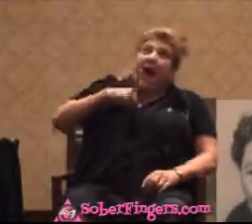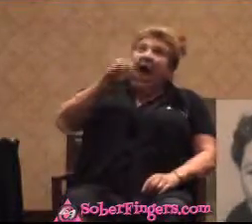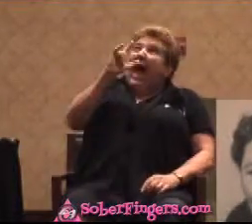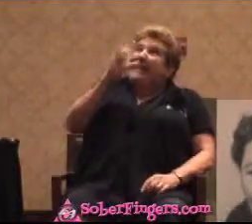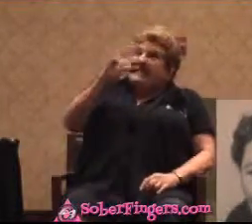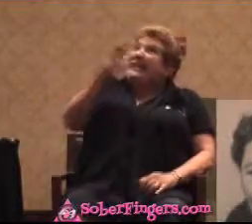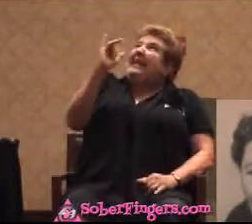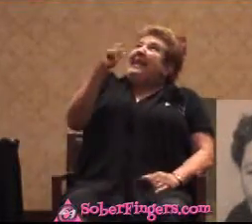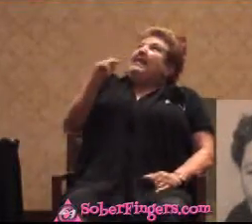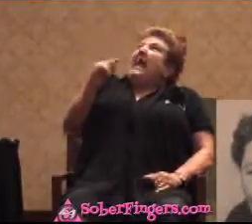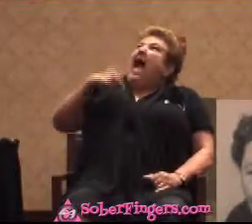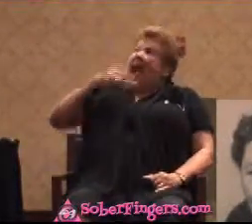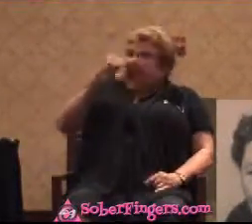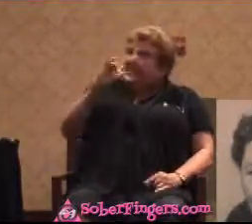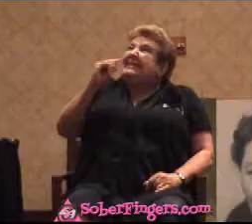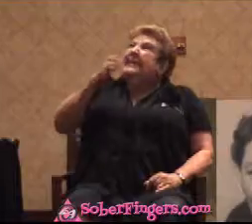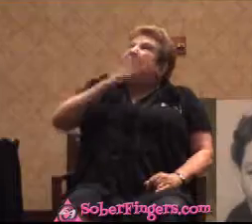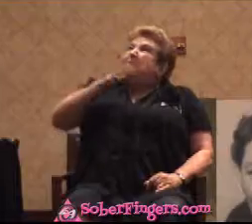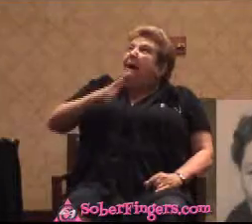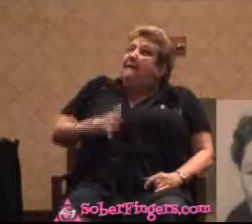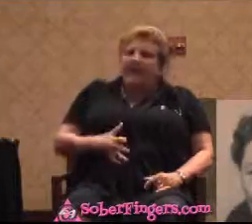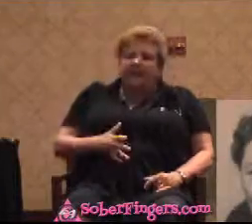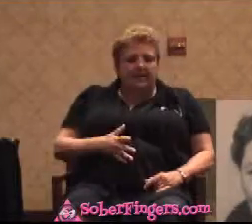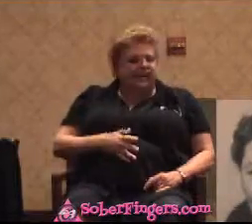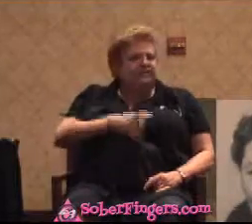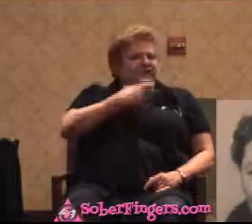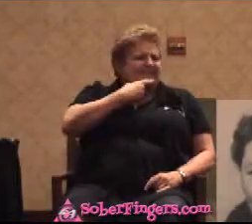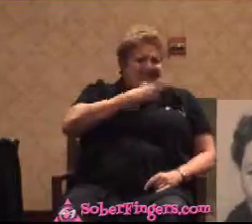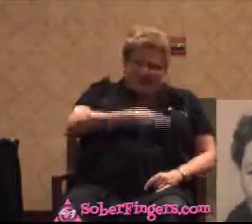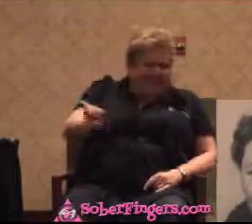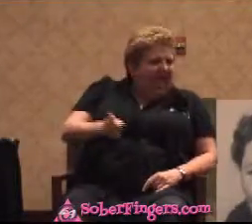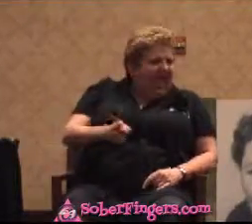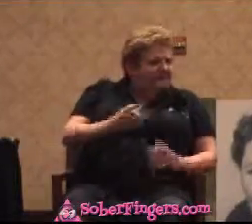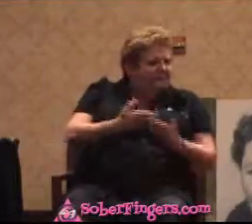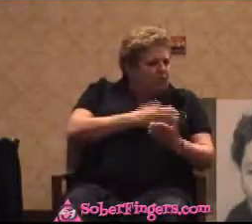it! I did it, Mama!" And she goes, "Get in the house before you die."